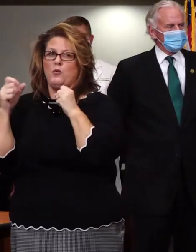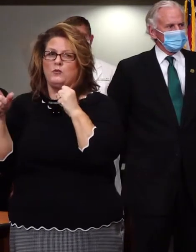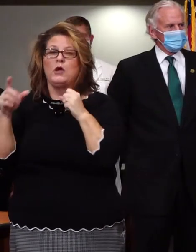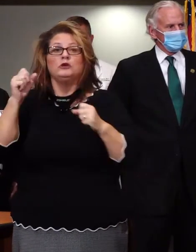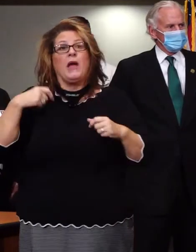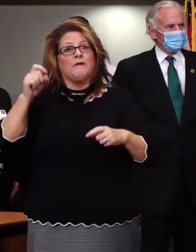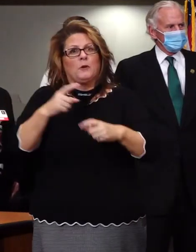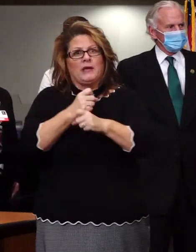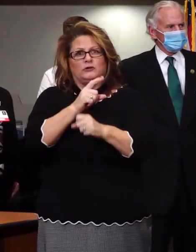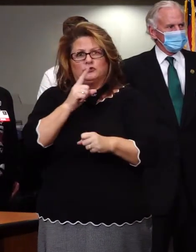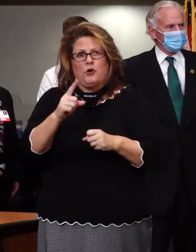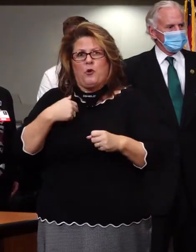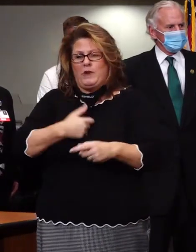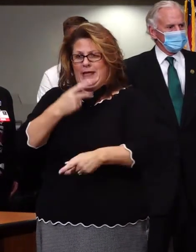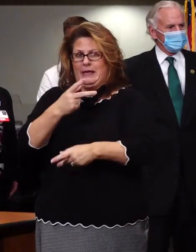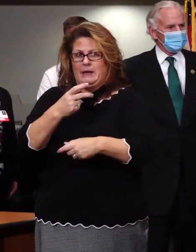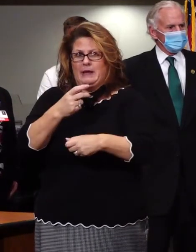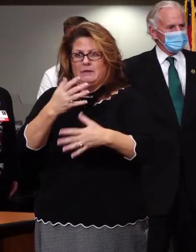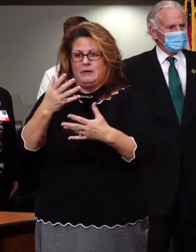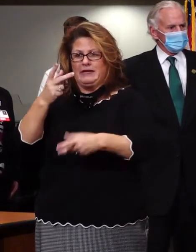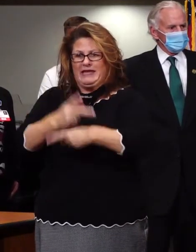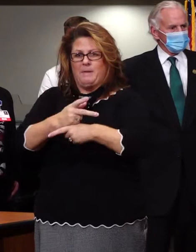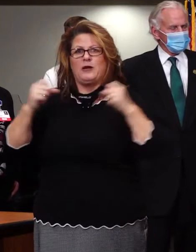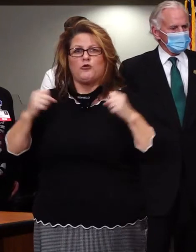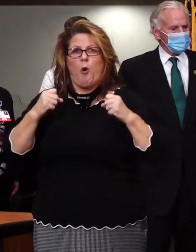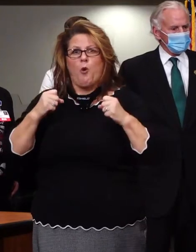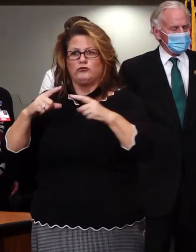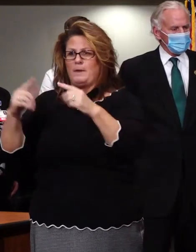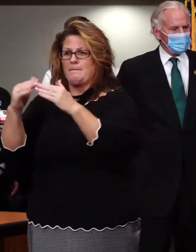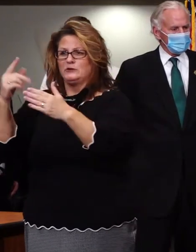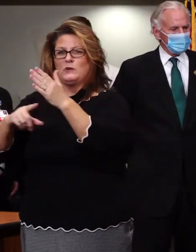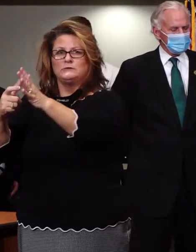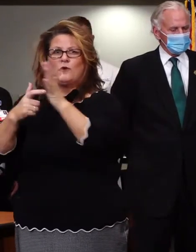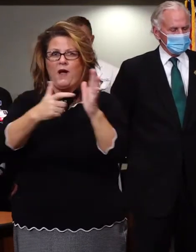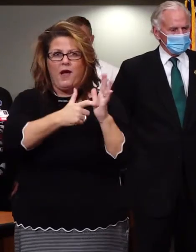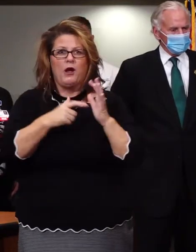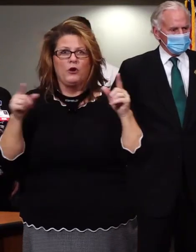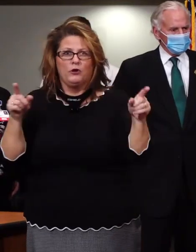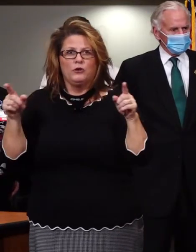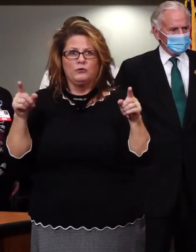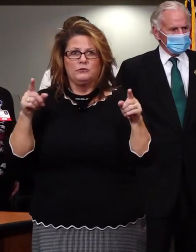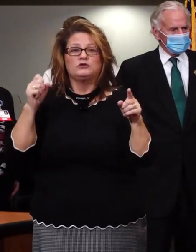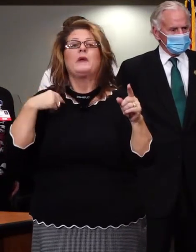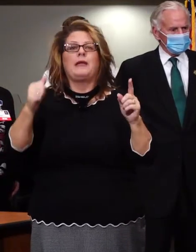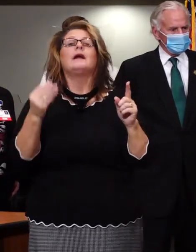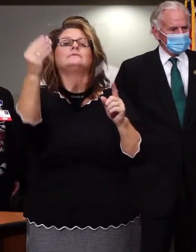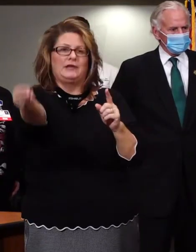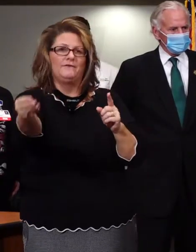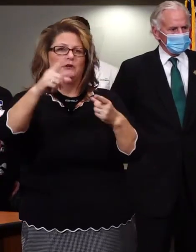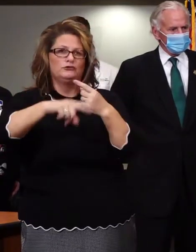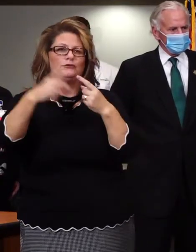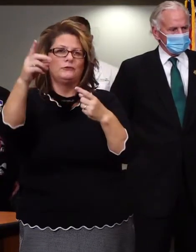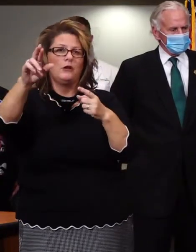storing these ultra-cold and frozen vaccines and helping transport them to our enrolled providers. Additionally, the state is